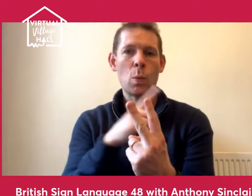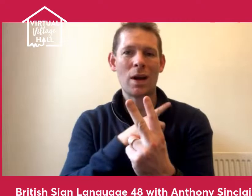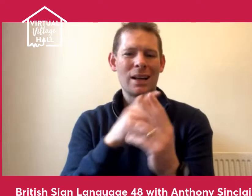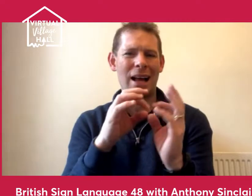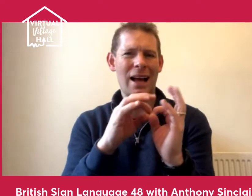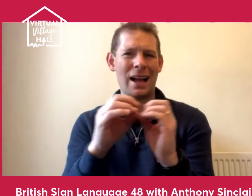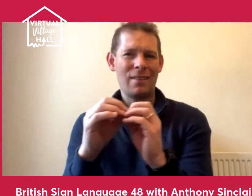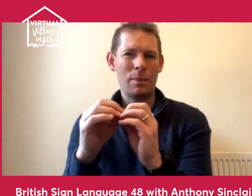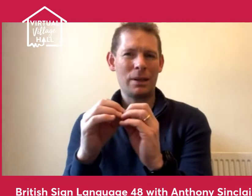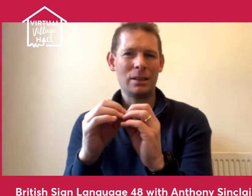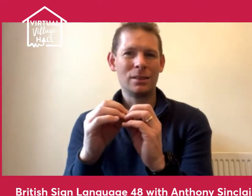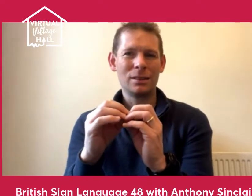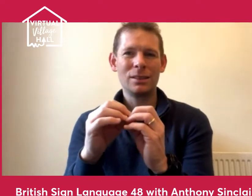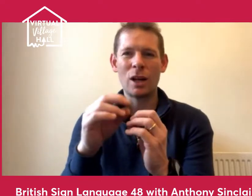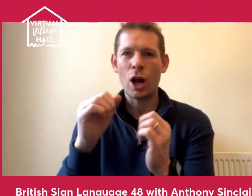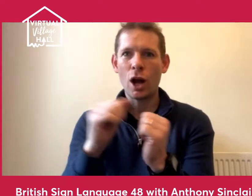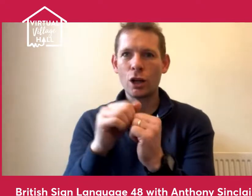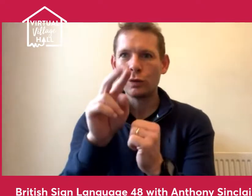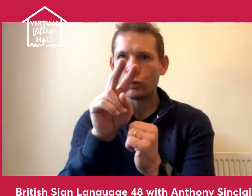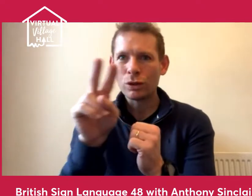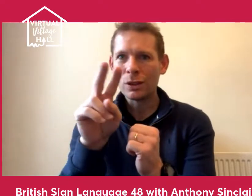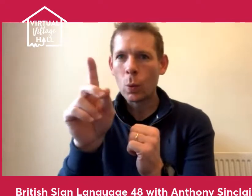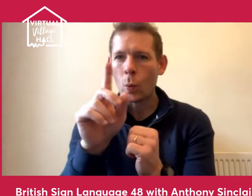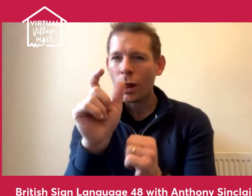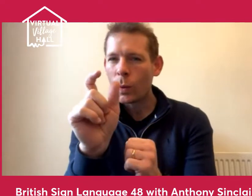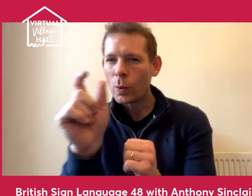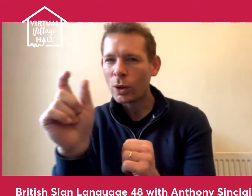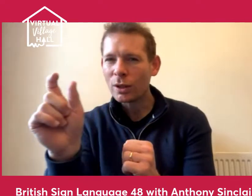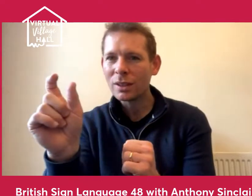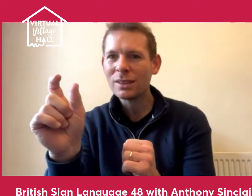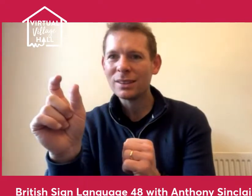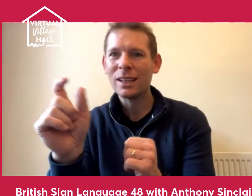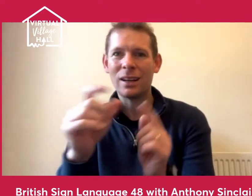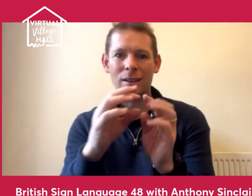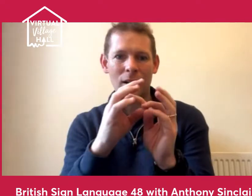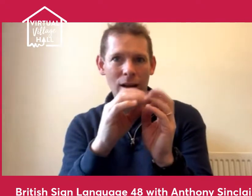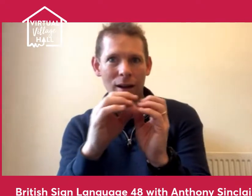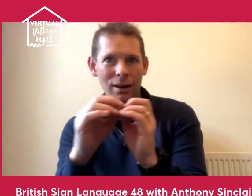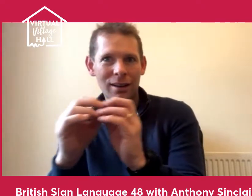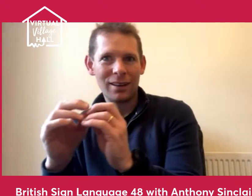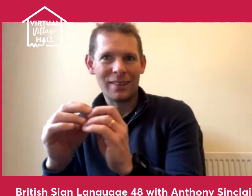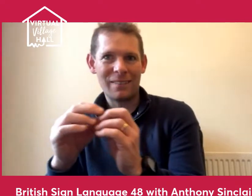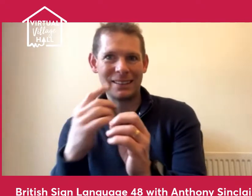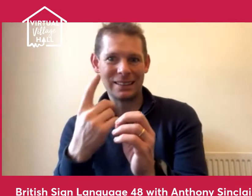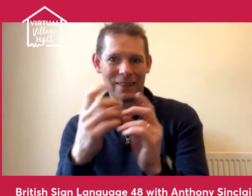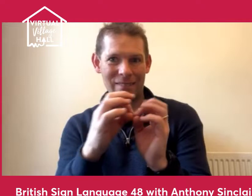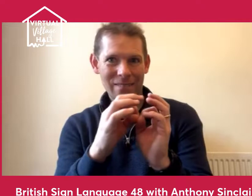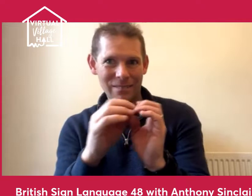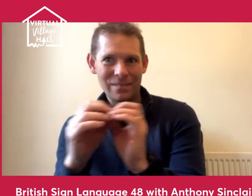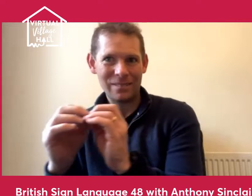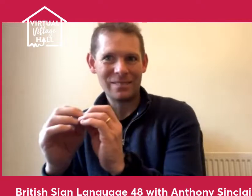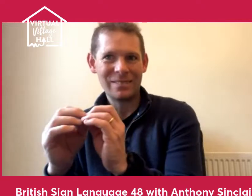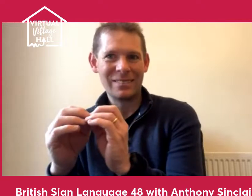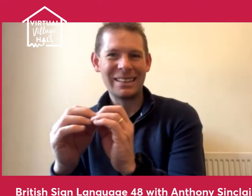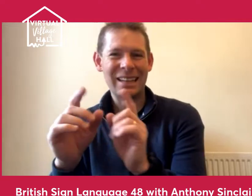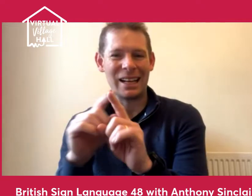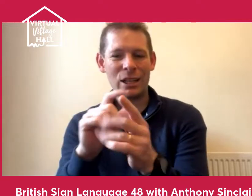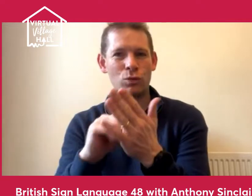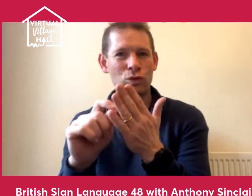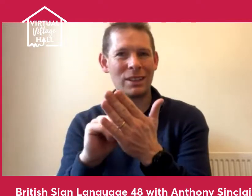numbers. The alphabet is kind of maybe difficult to read back when someone else is fingerspelling quite